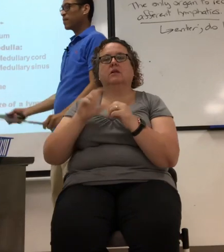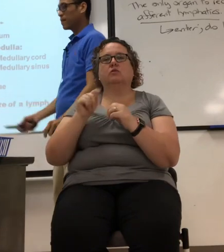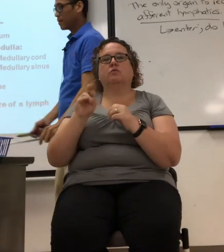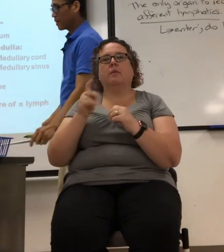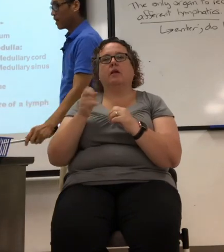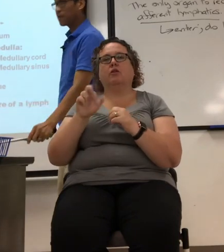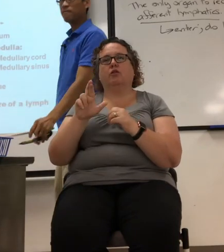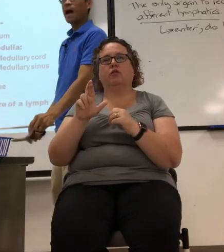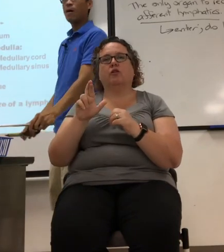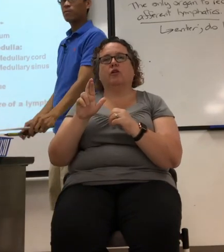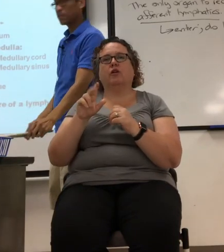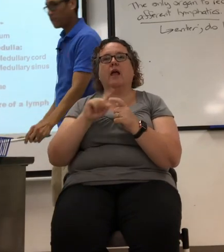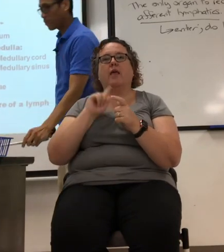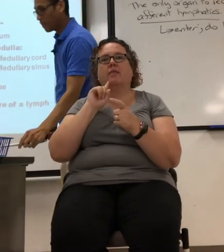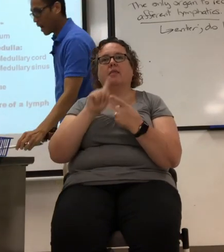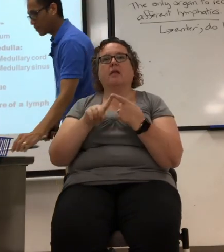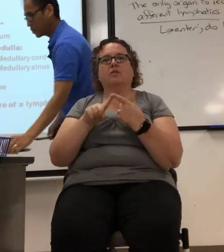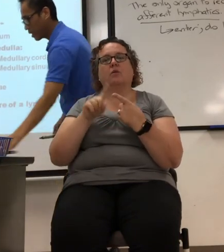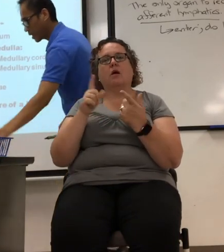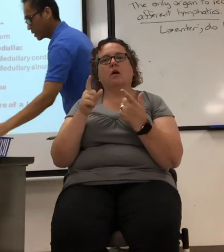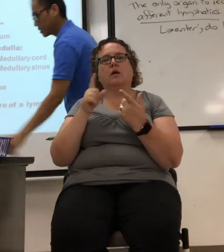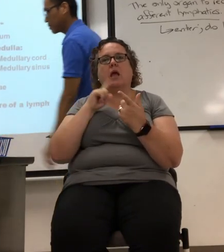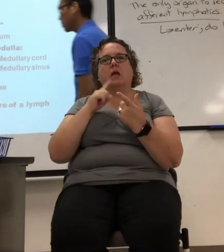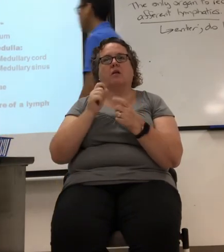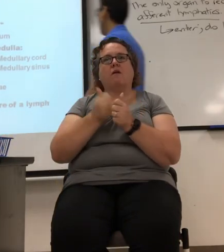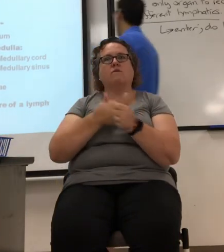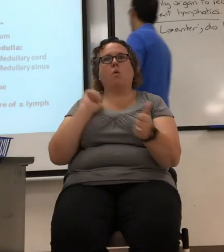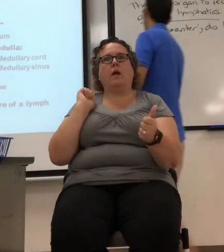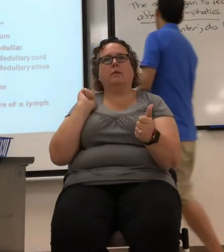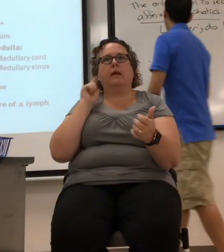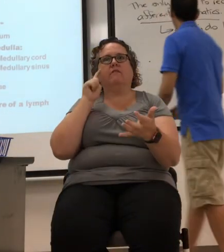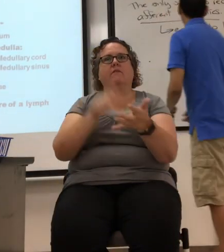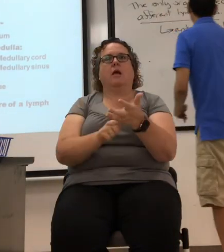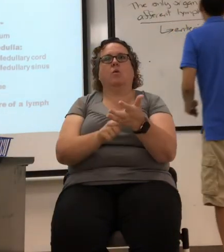avoid getting found if you're the pathogen, I guess.